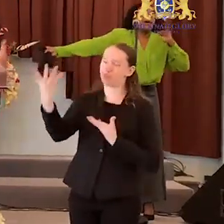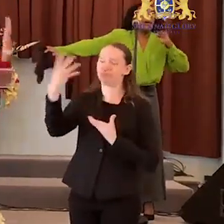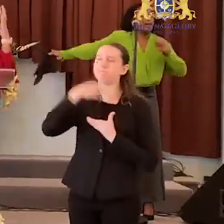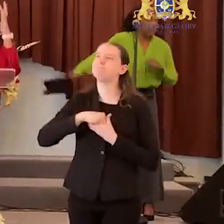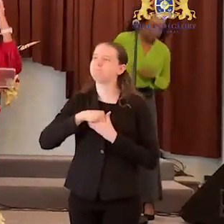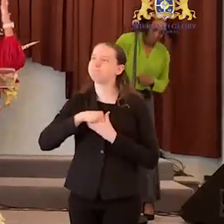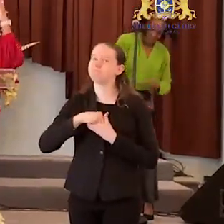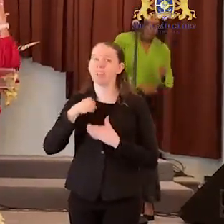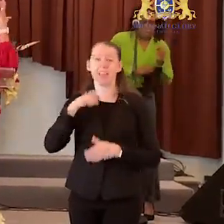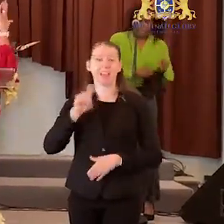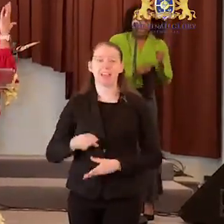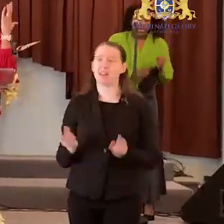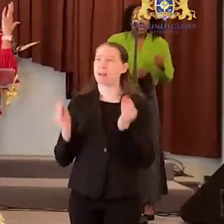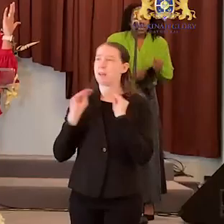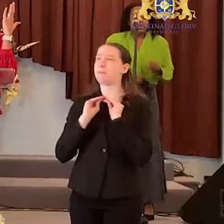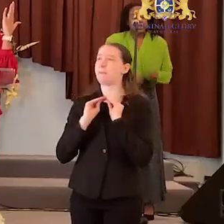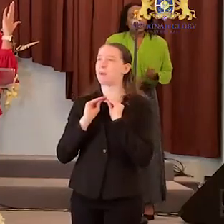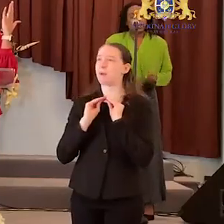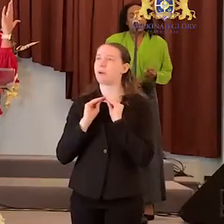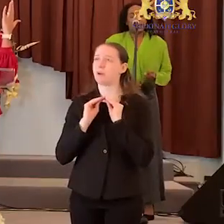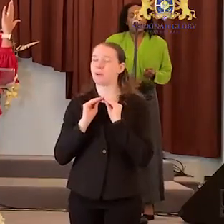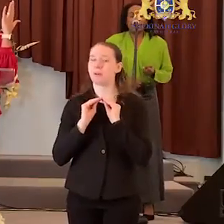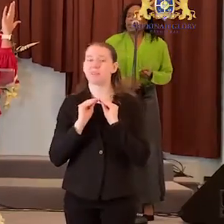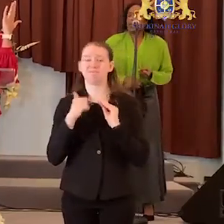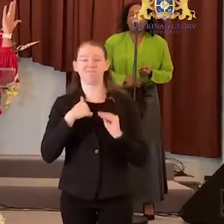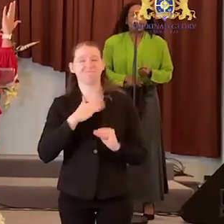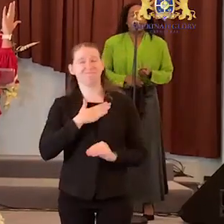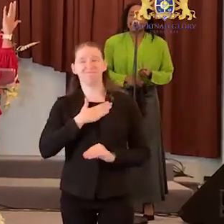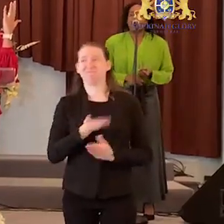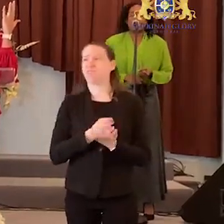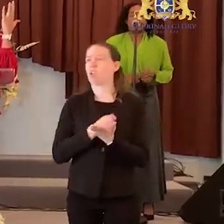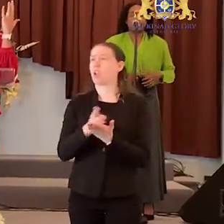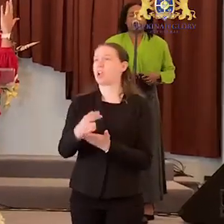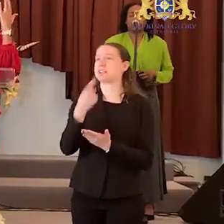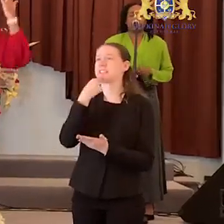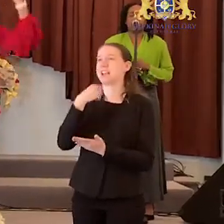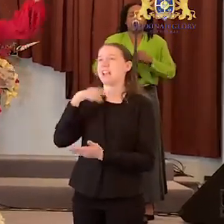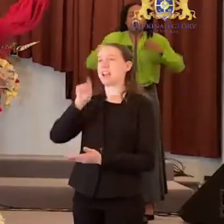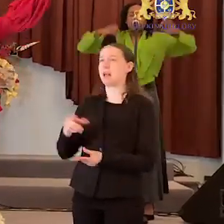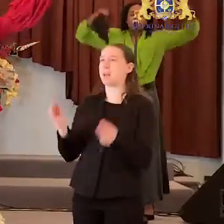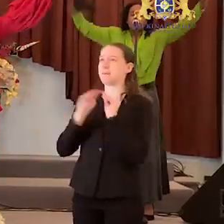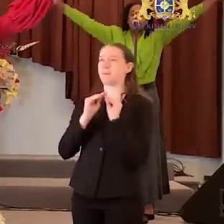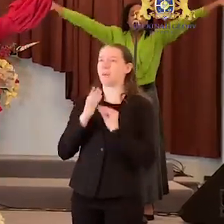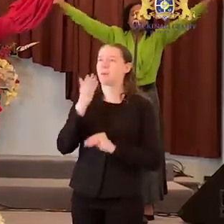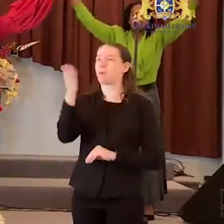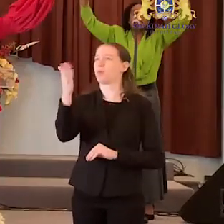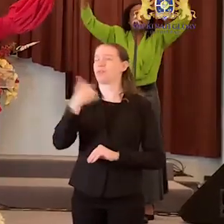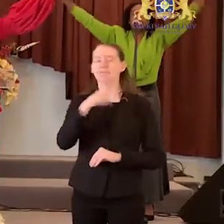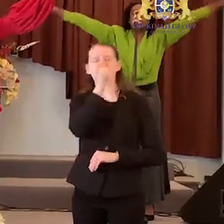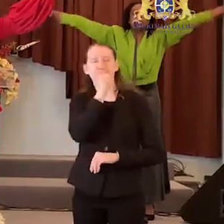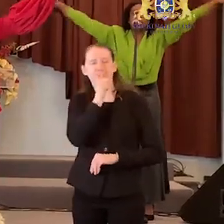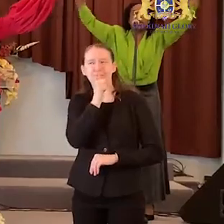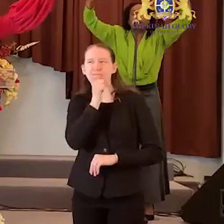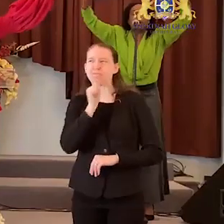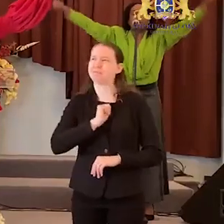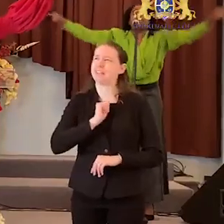I need more. I'm not too shallow to say, God, I need more of you. I can't make it on my own. God,